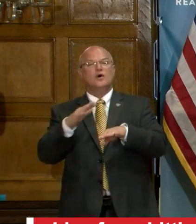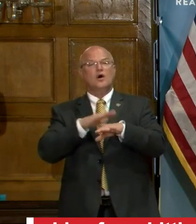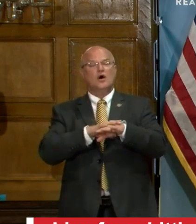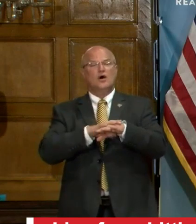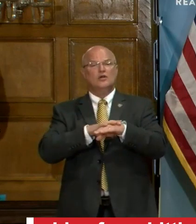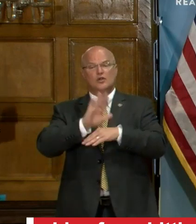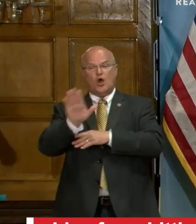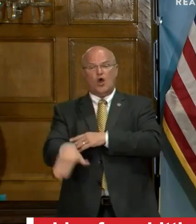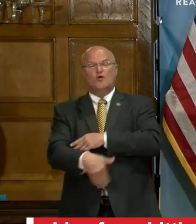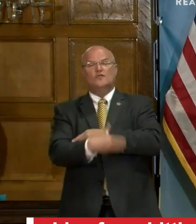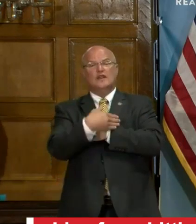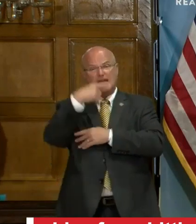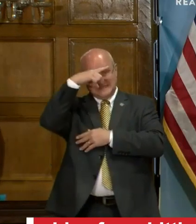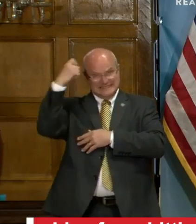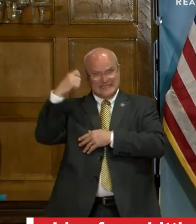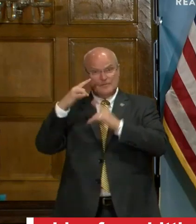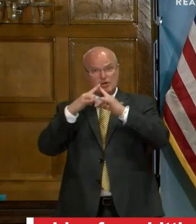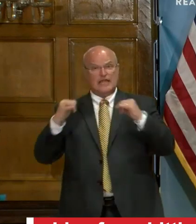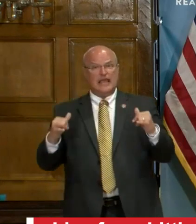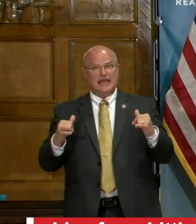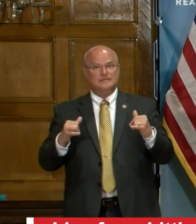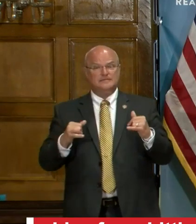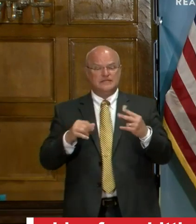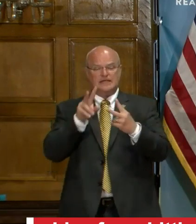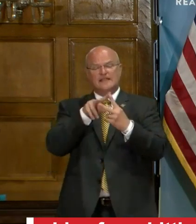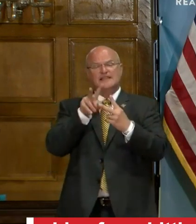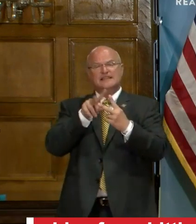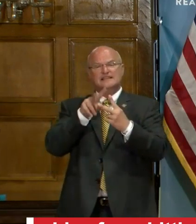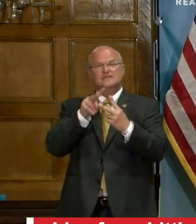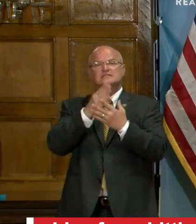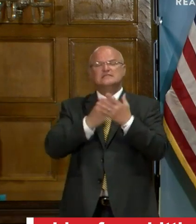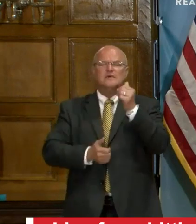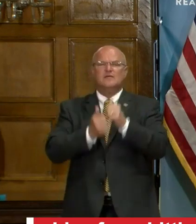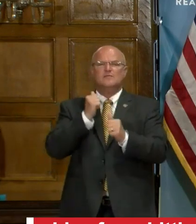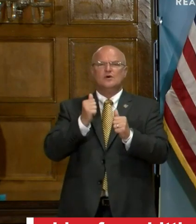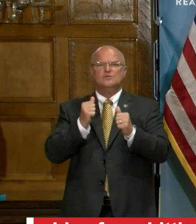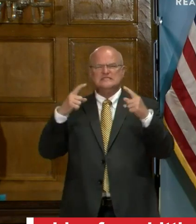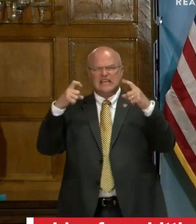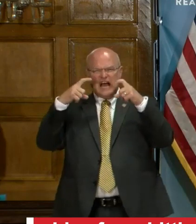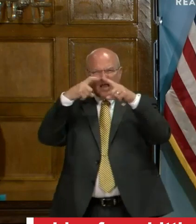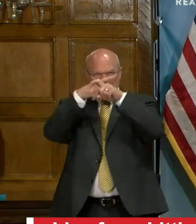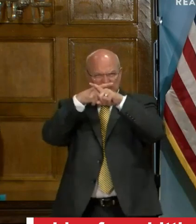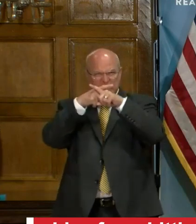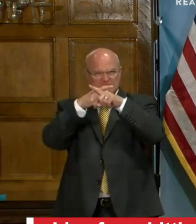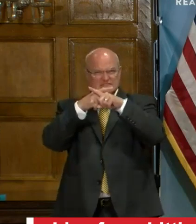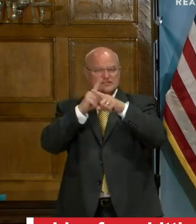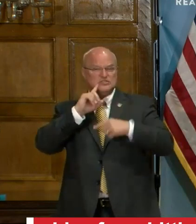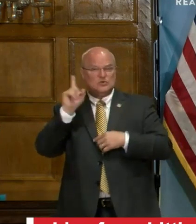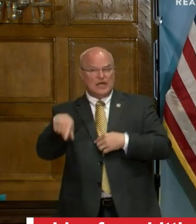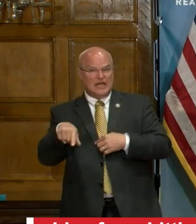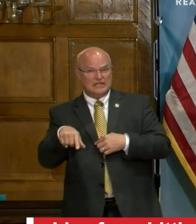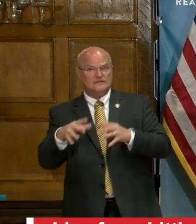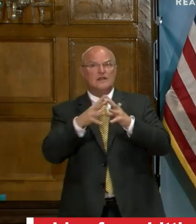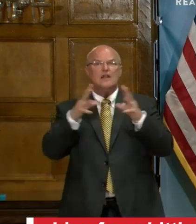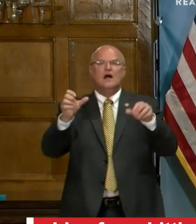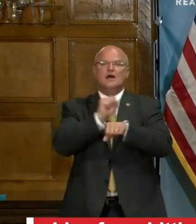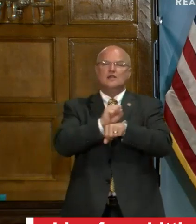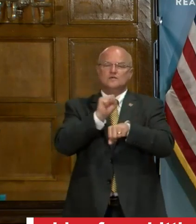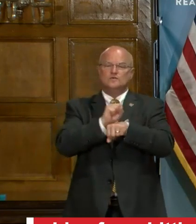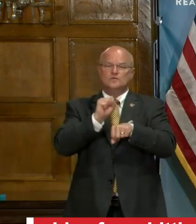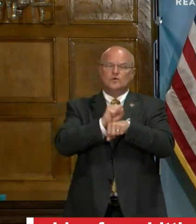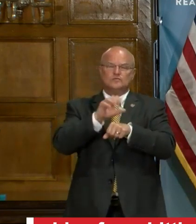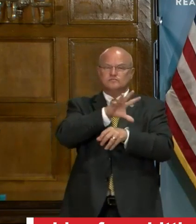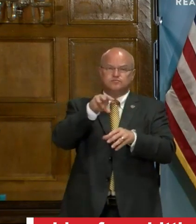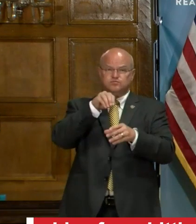on overnight summer camps. These two directives are some of our most complex directives. A lot of work has gone into